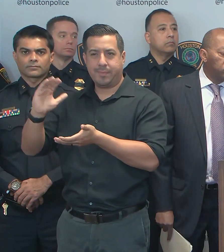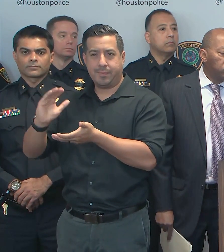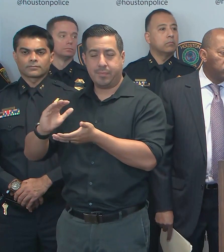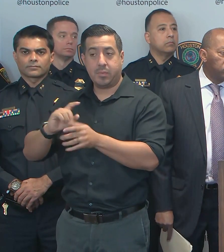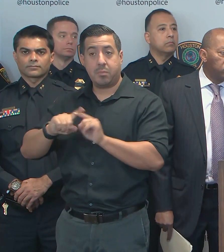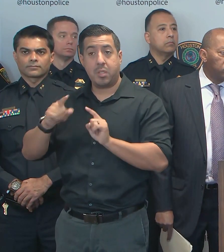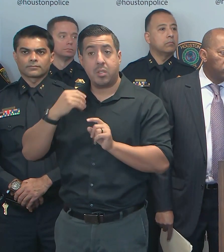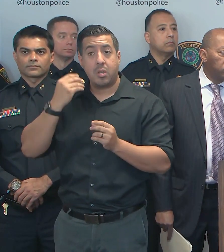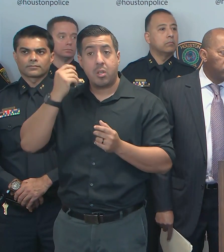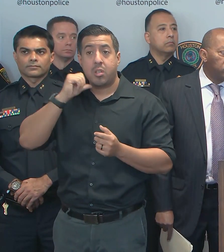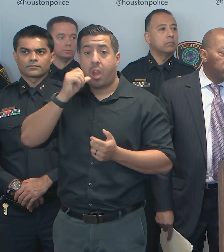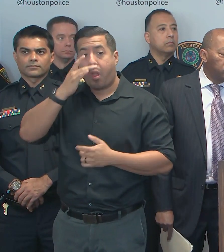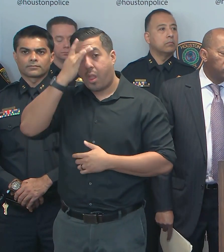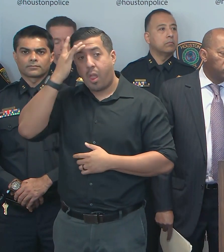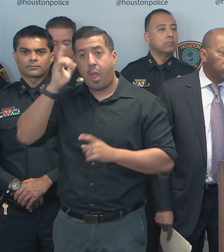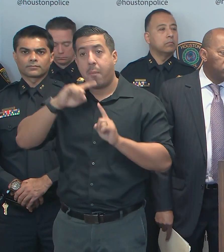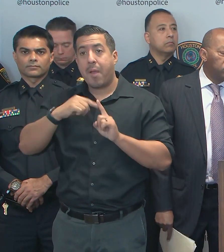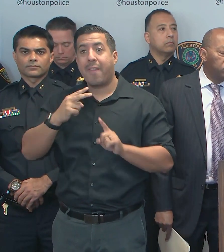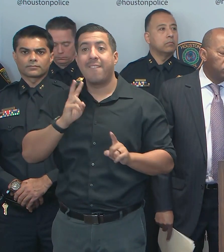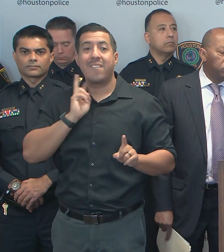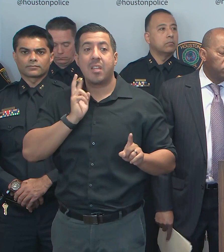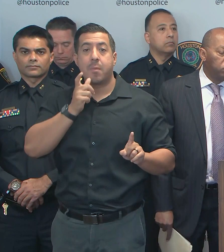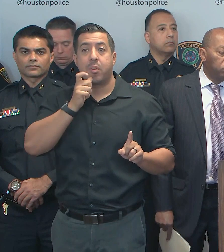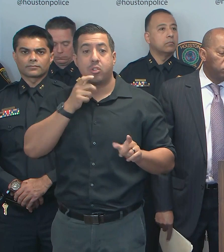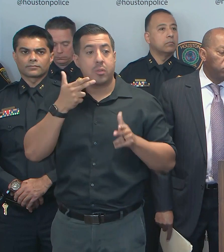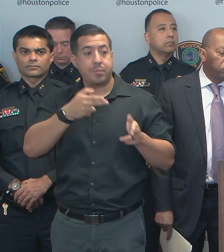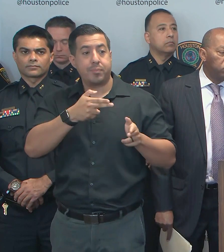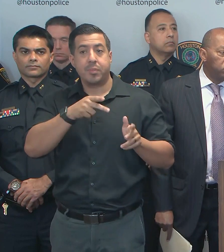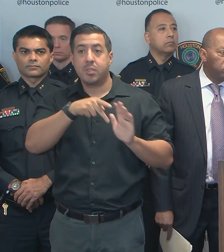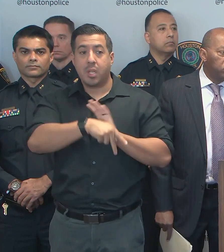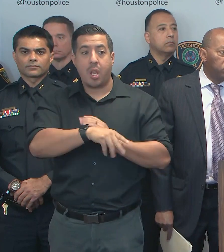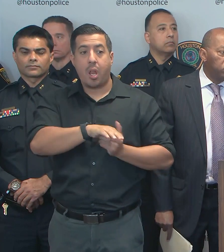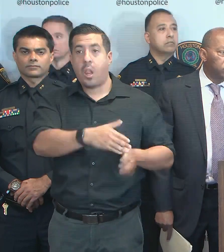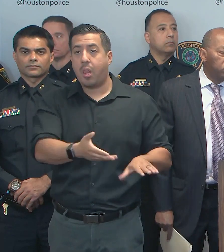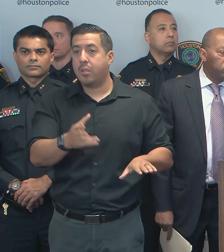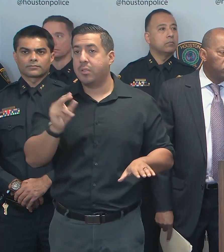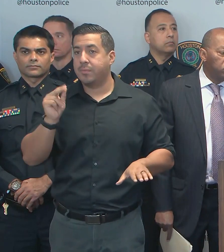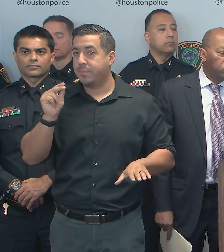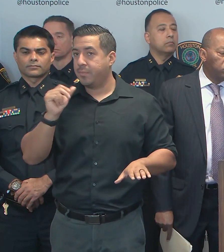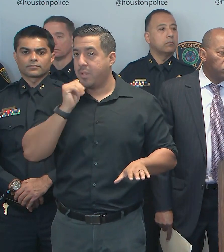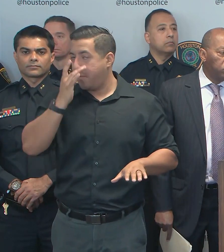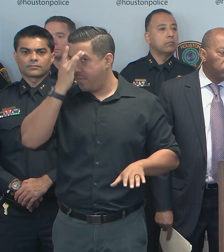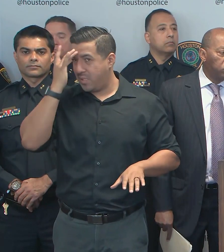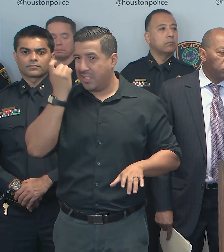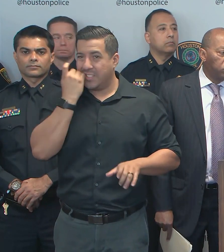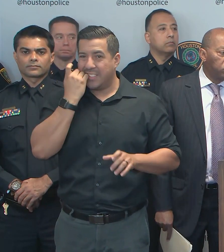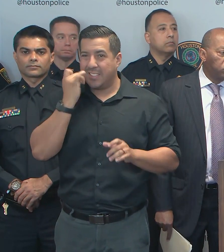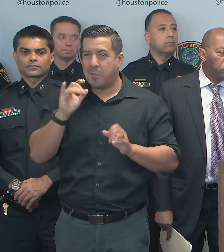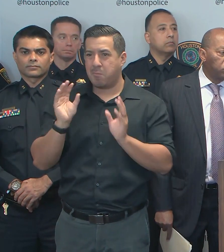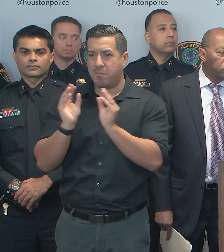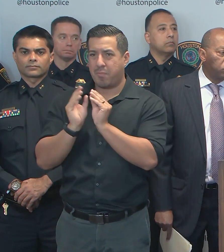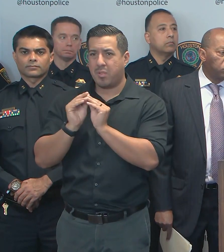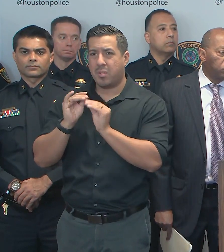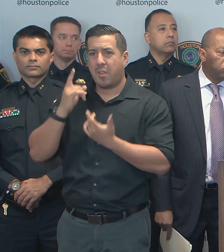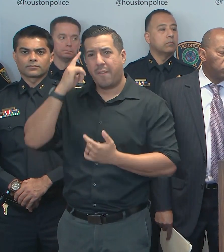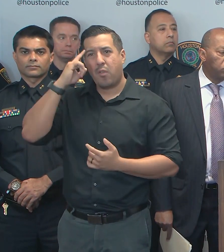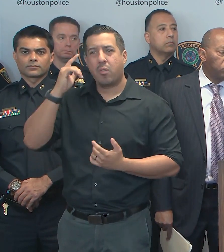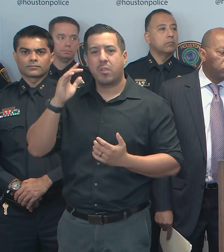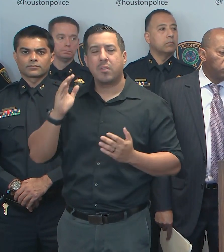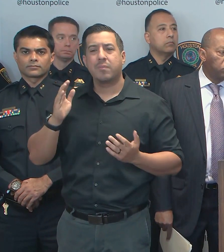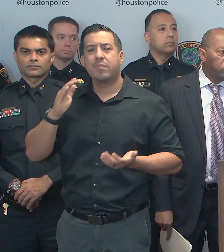forget about the victims who have been shot and killed on our roads. We just had a press conference on our little